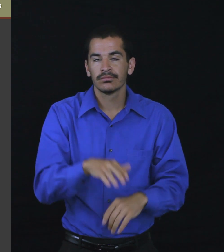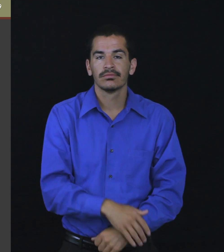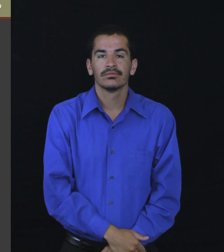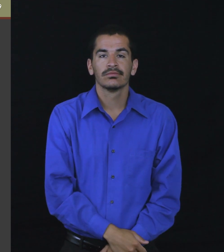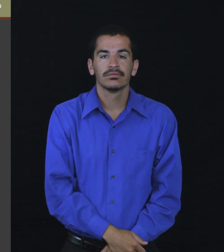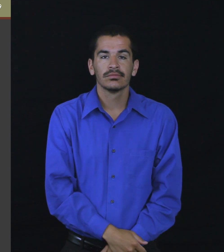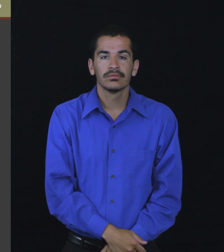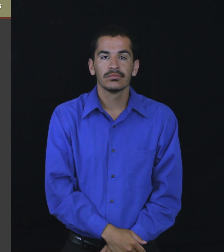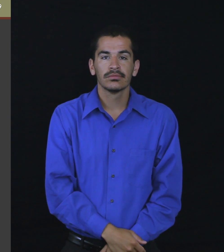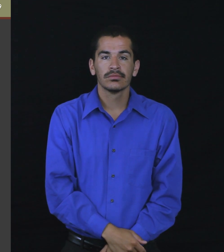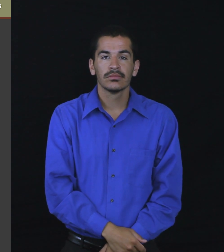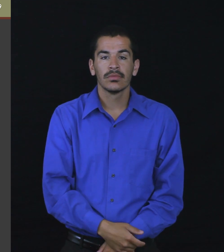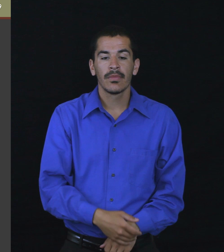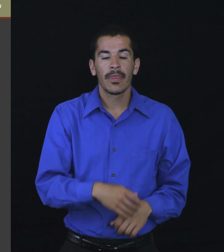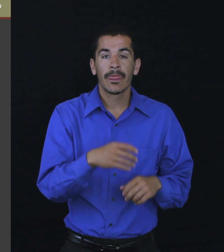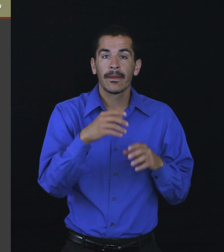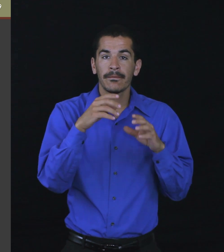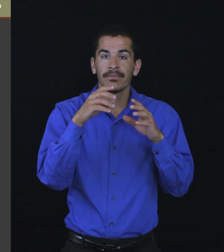To use